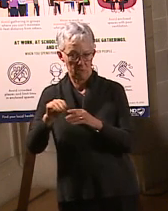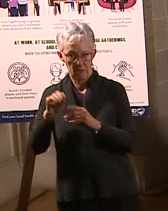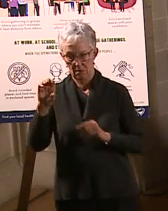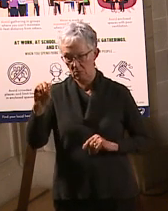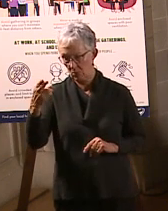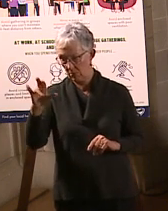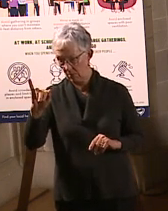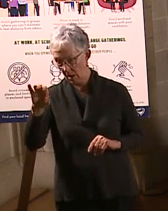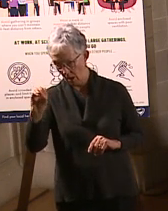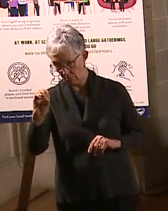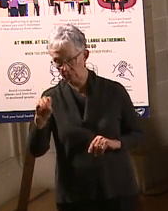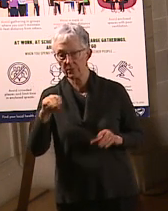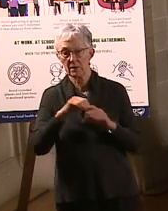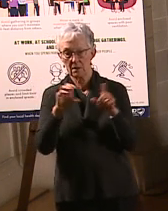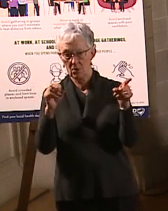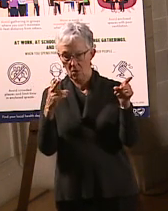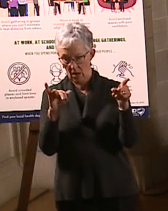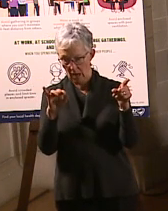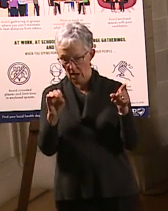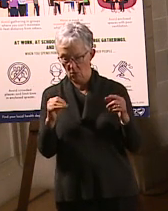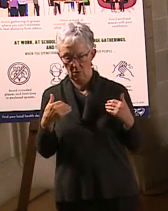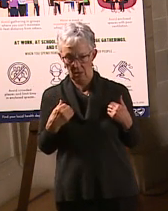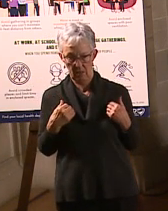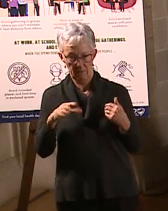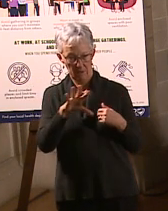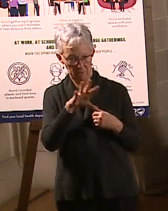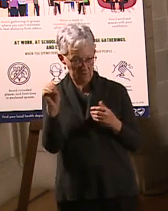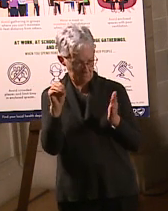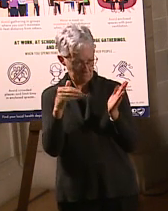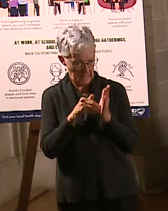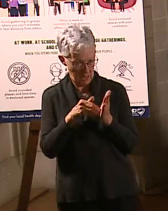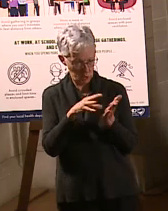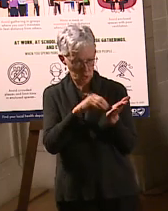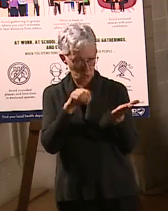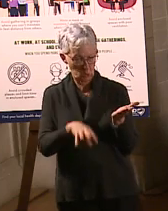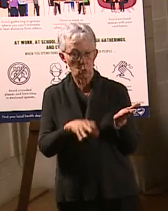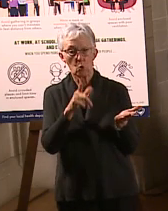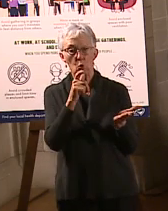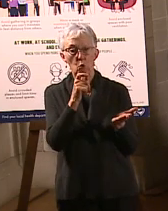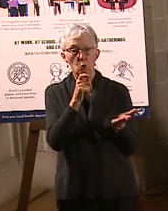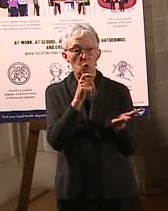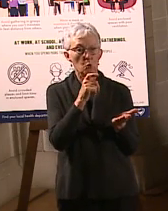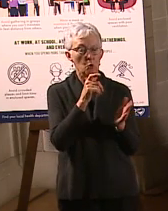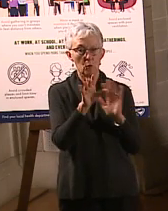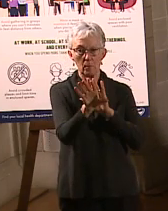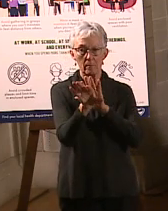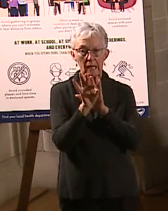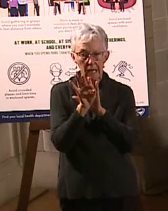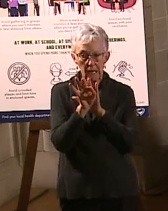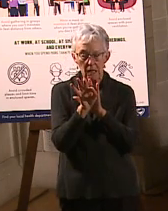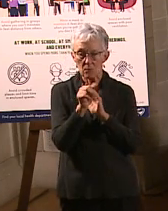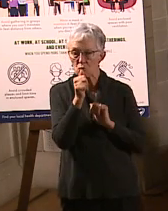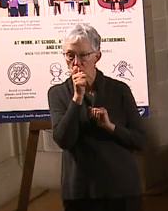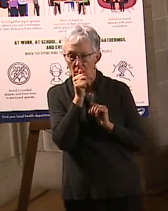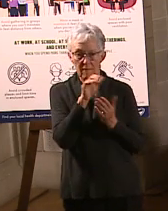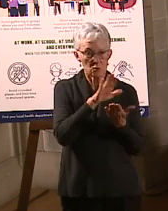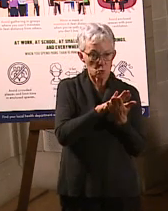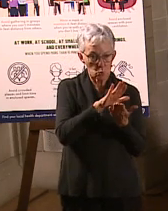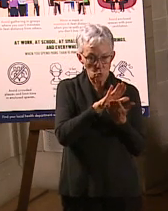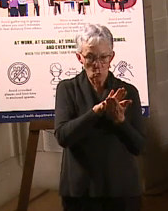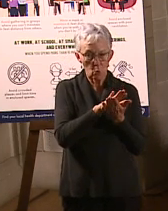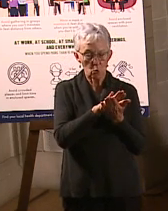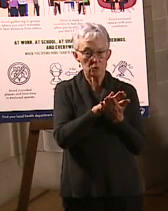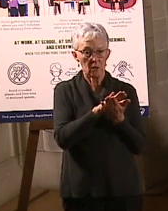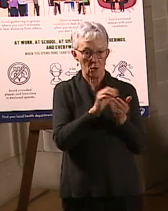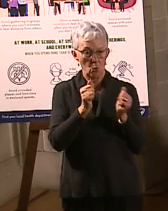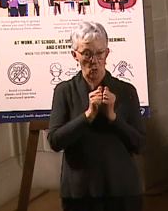there are about 50,000 students that are taking advantage of private school choice scholarships, and about 100,000 students that